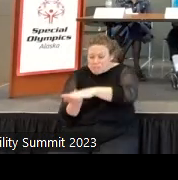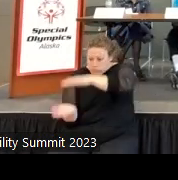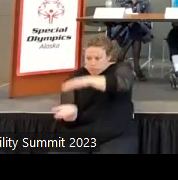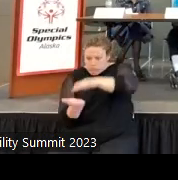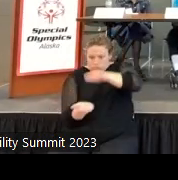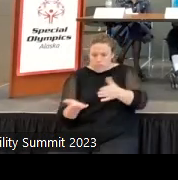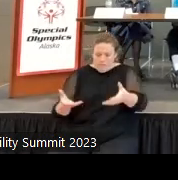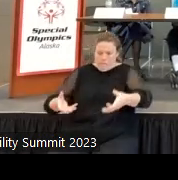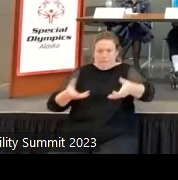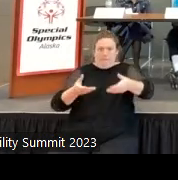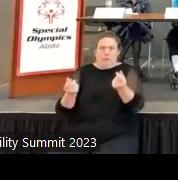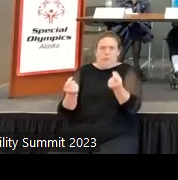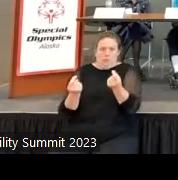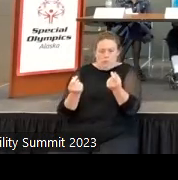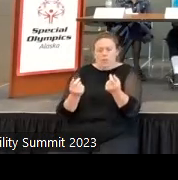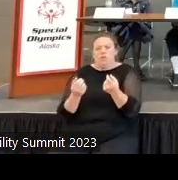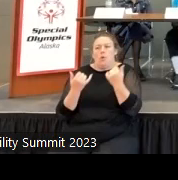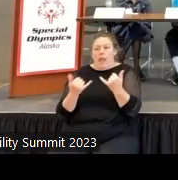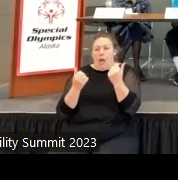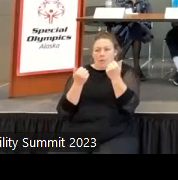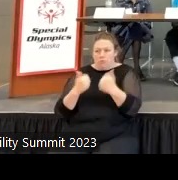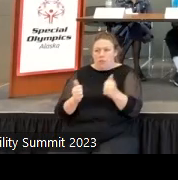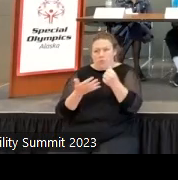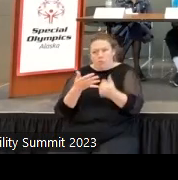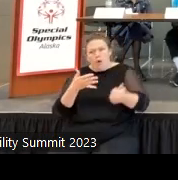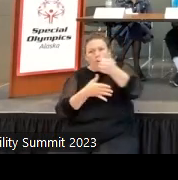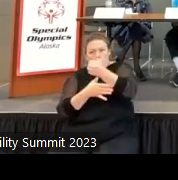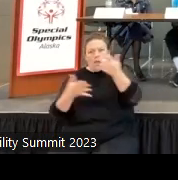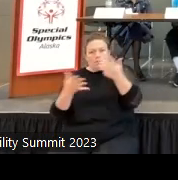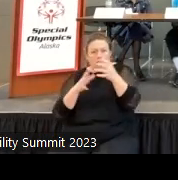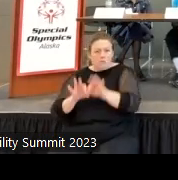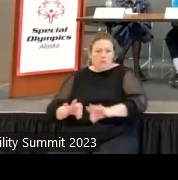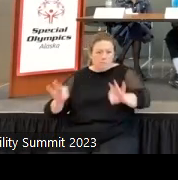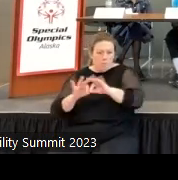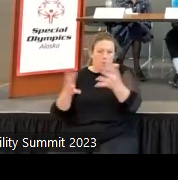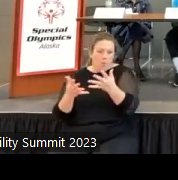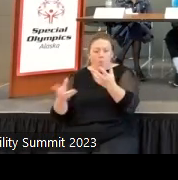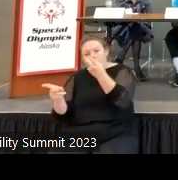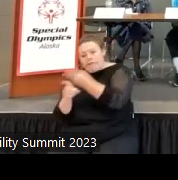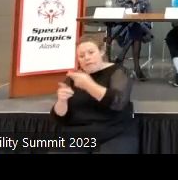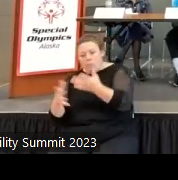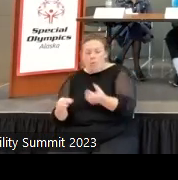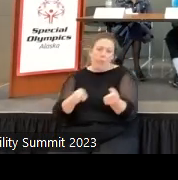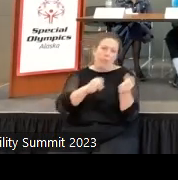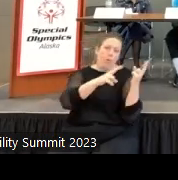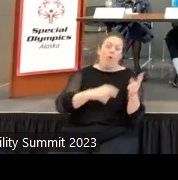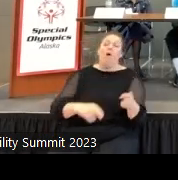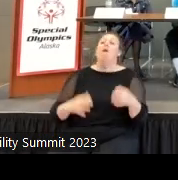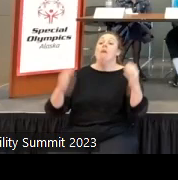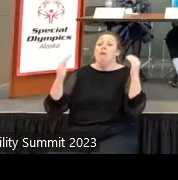something I'm trying to make a priority of mine. I've also worked harder recently at